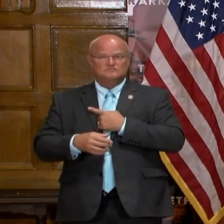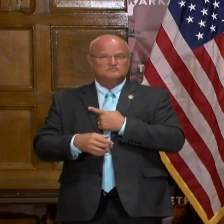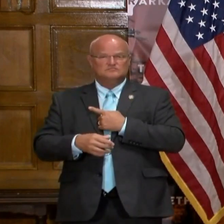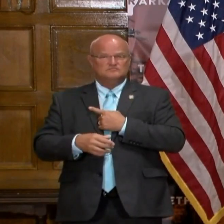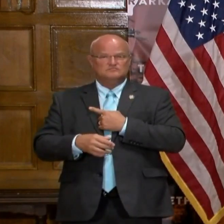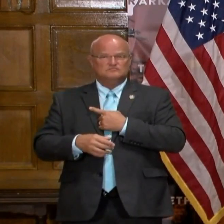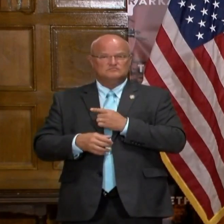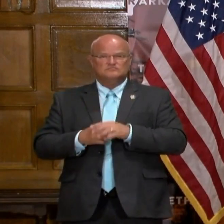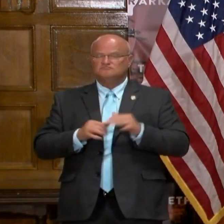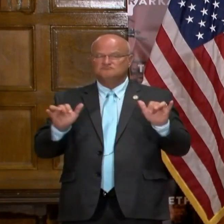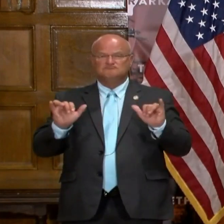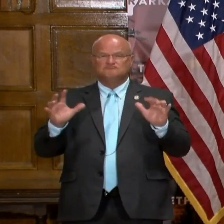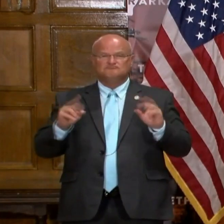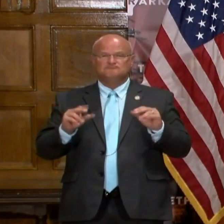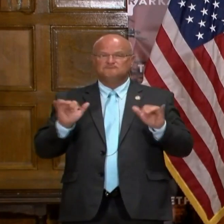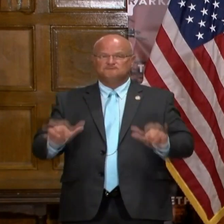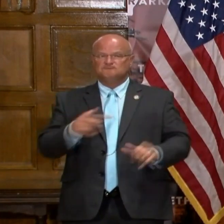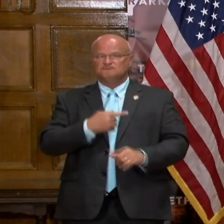said.